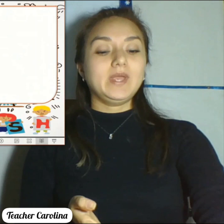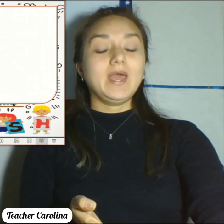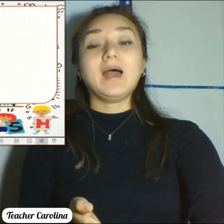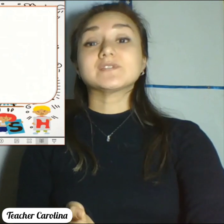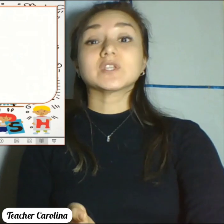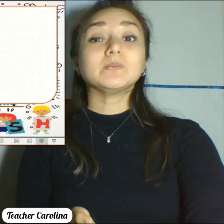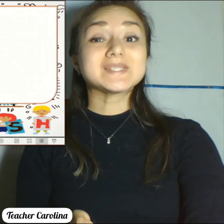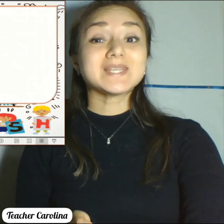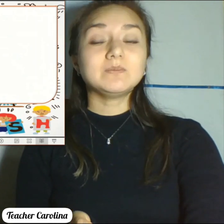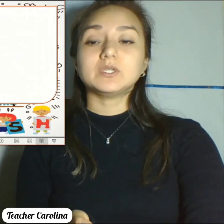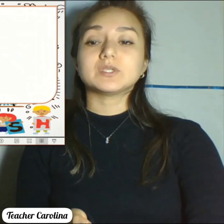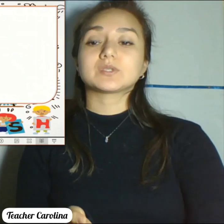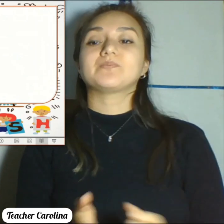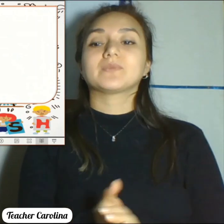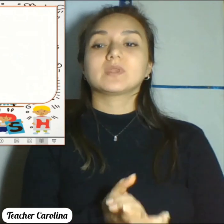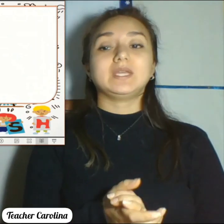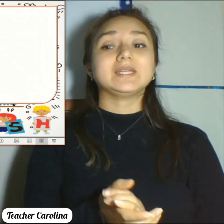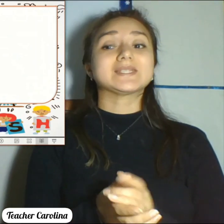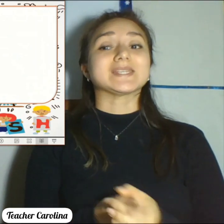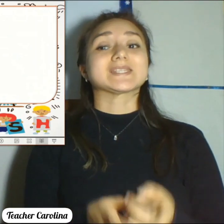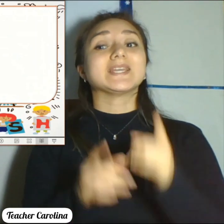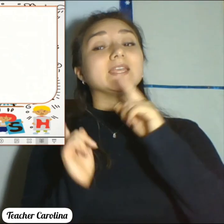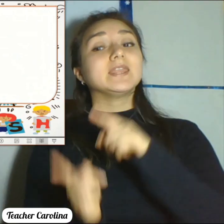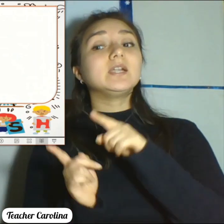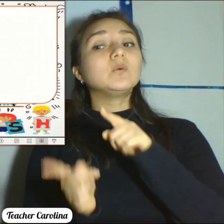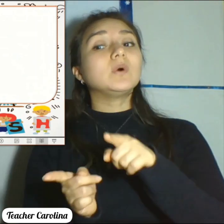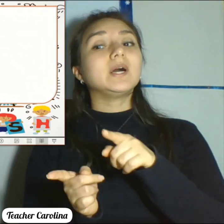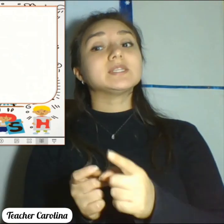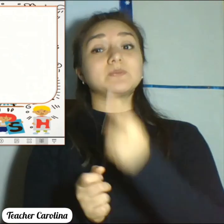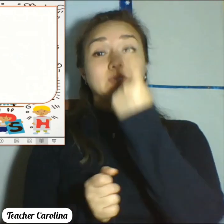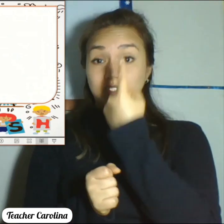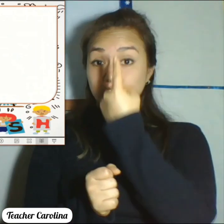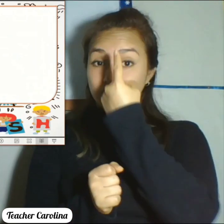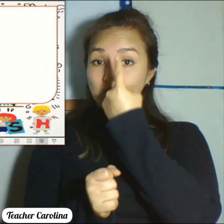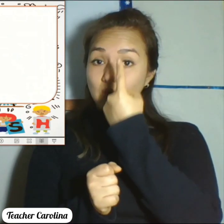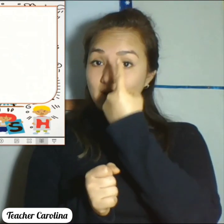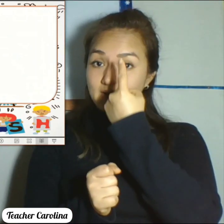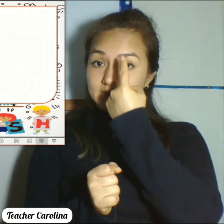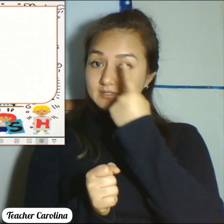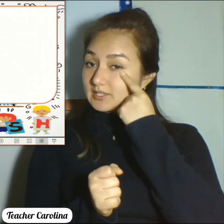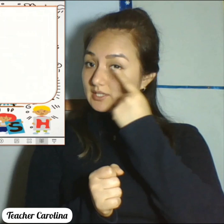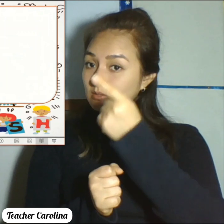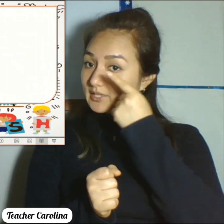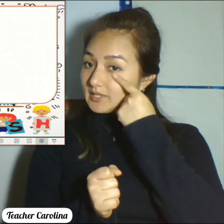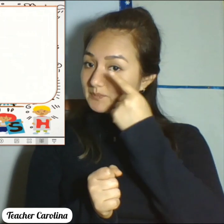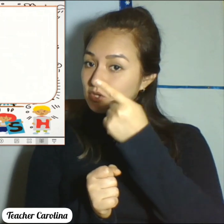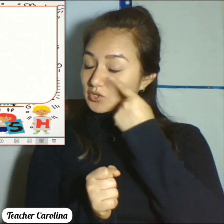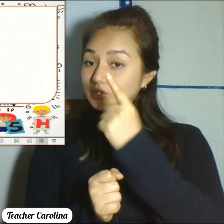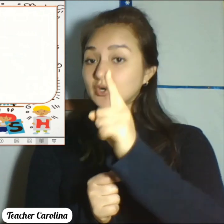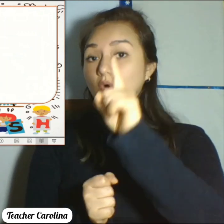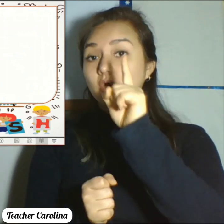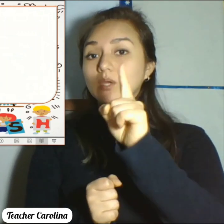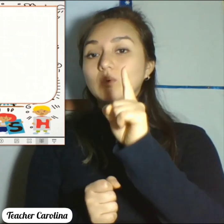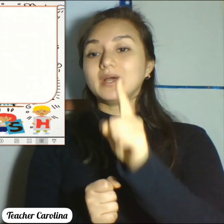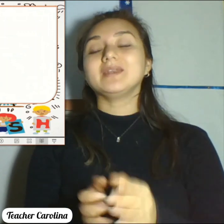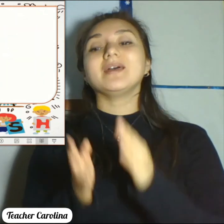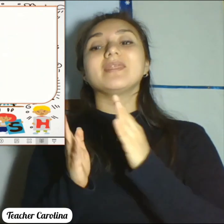have some examples. It says, there was, because it's only one, take a look at the picture, only one,